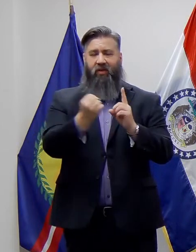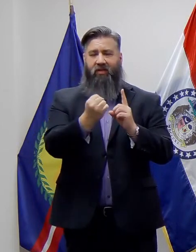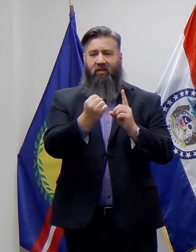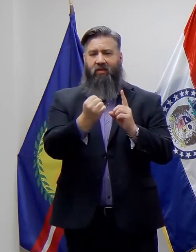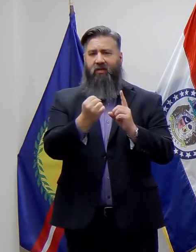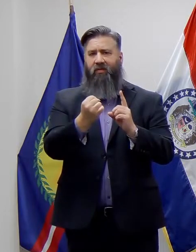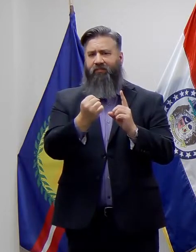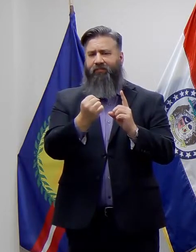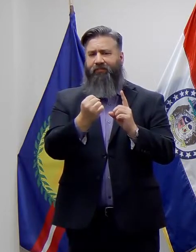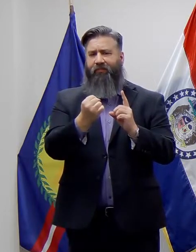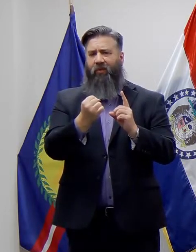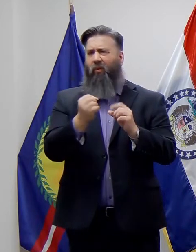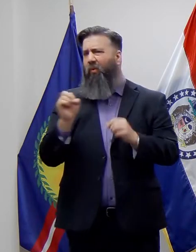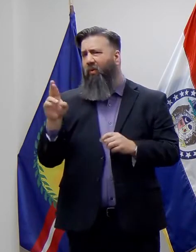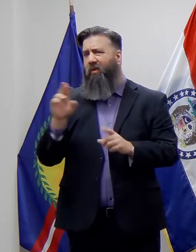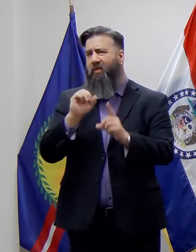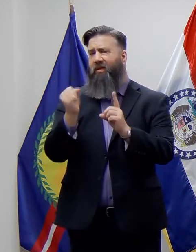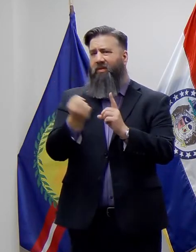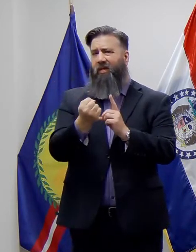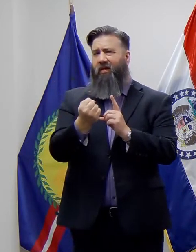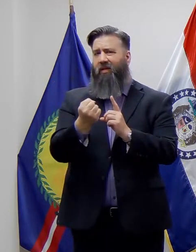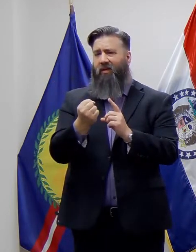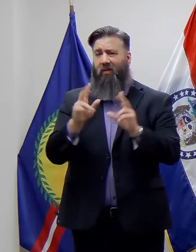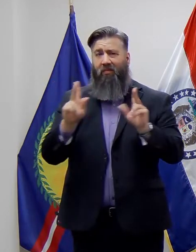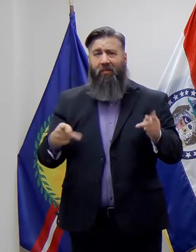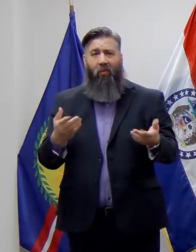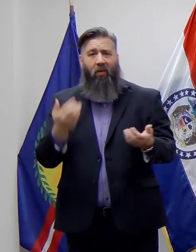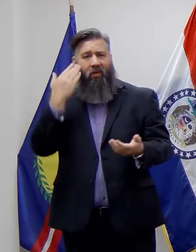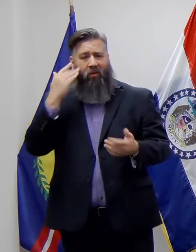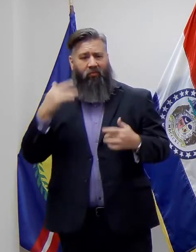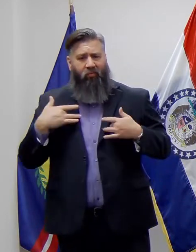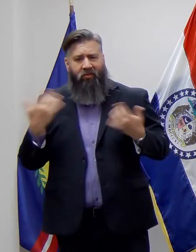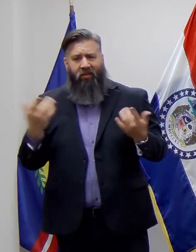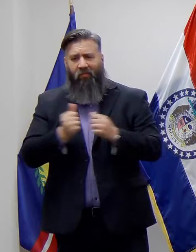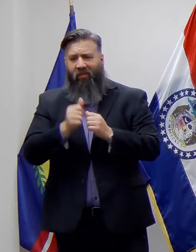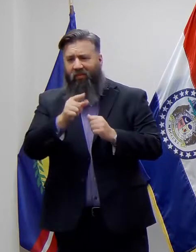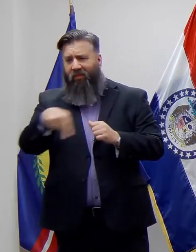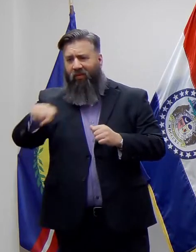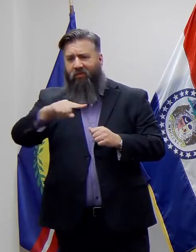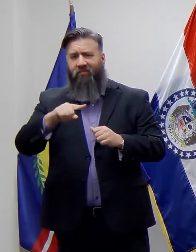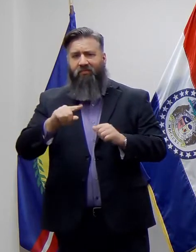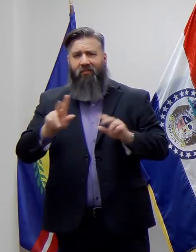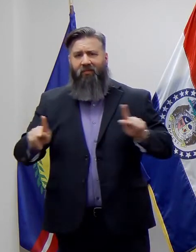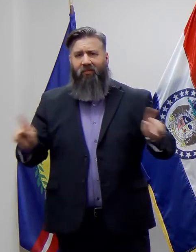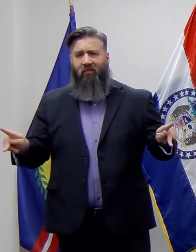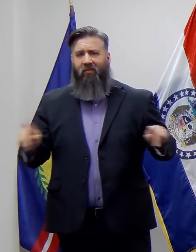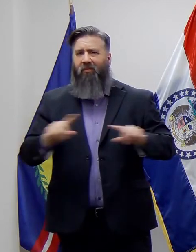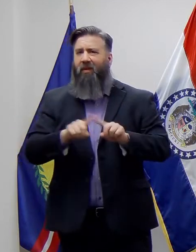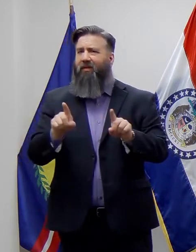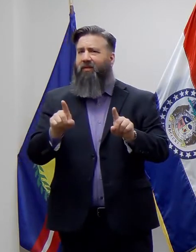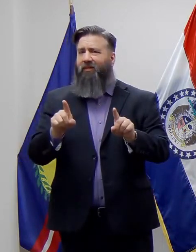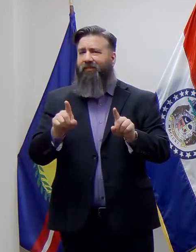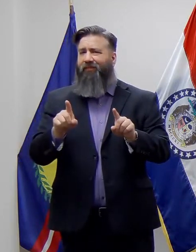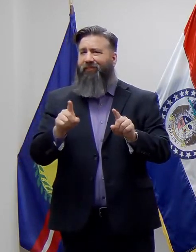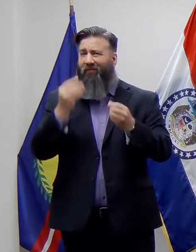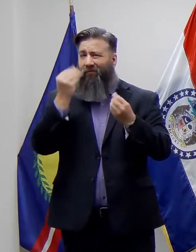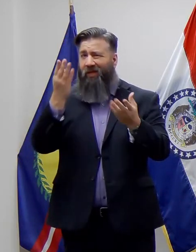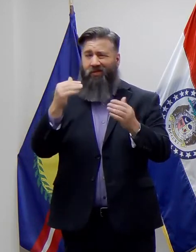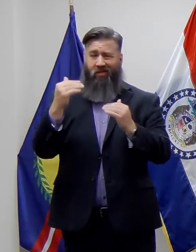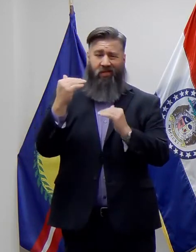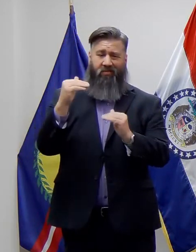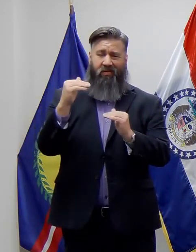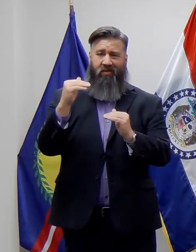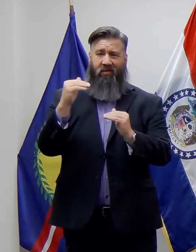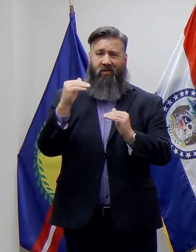the public is in there an outcry saying, we want to know what's going on with these suspects, and the information is very limited. Should this